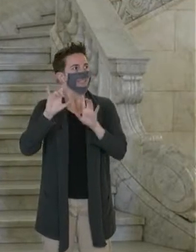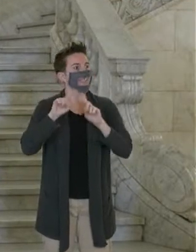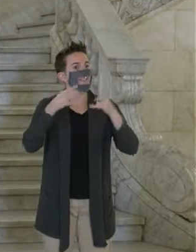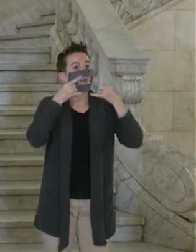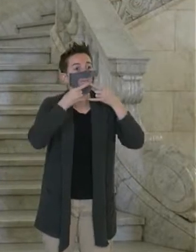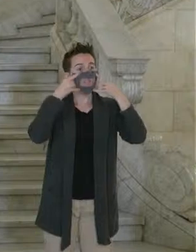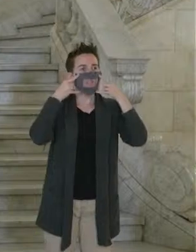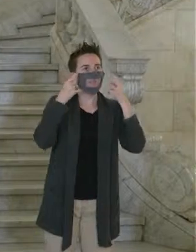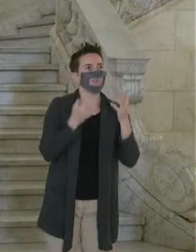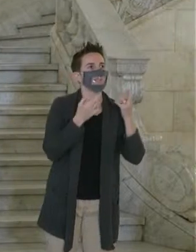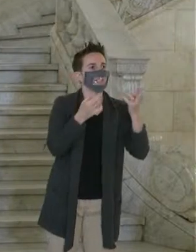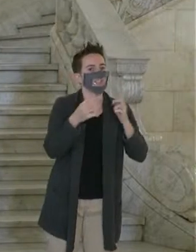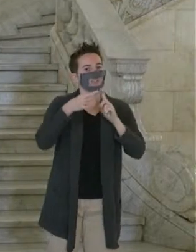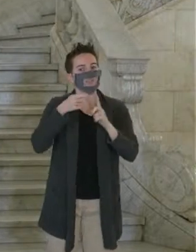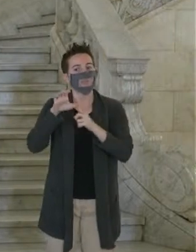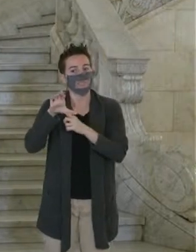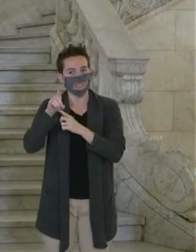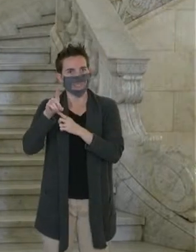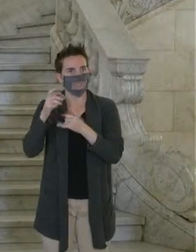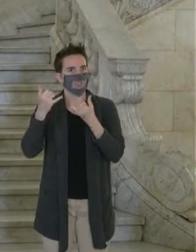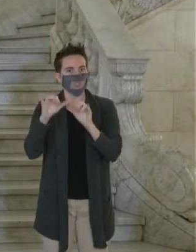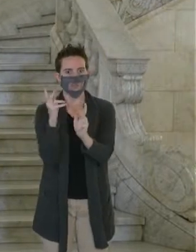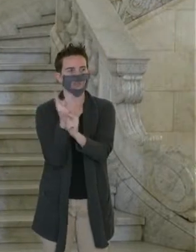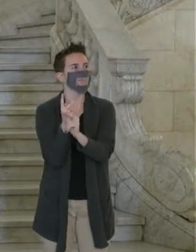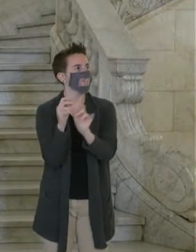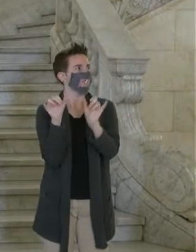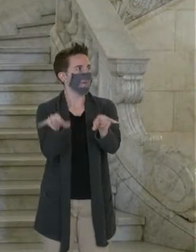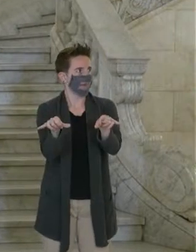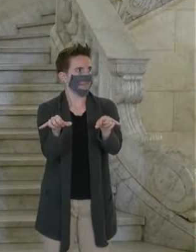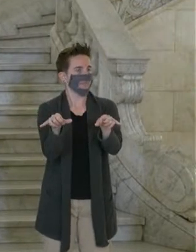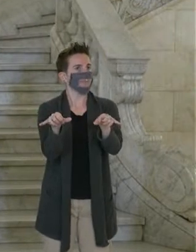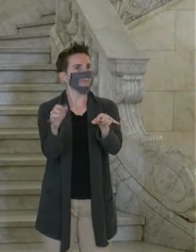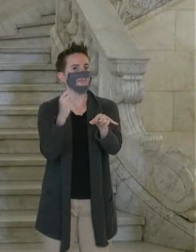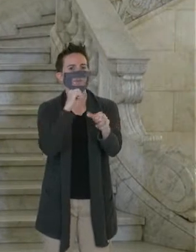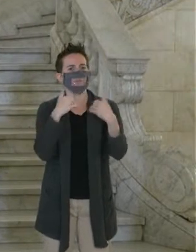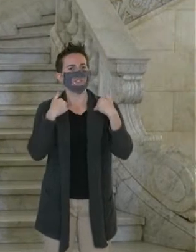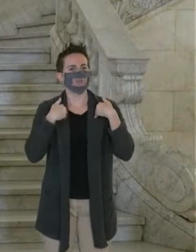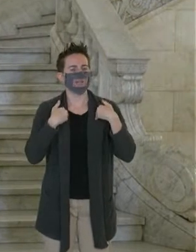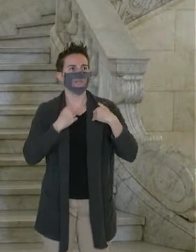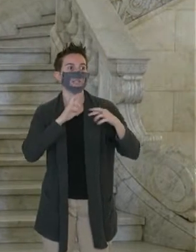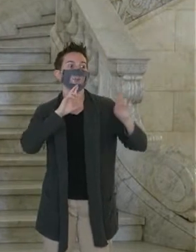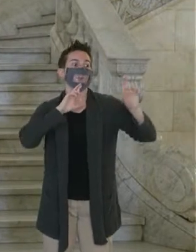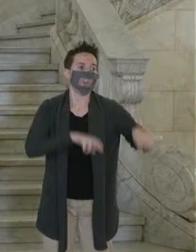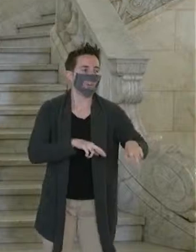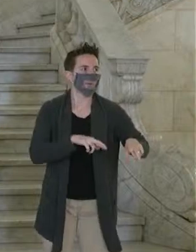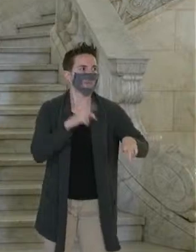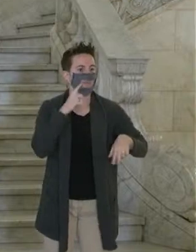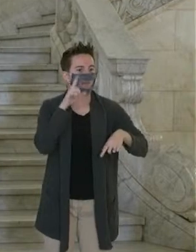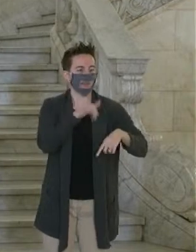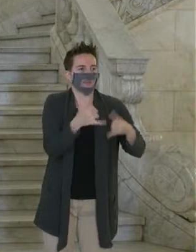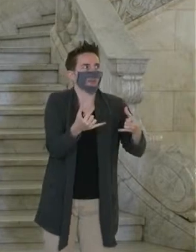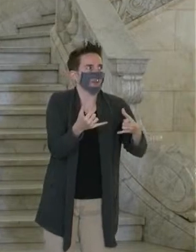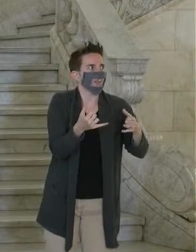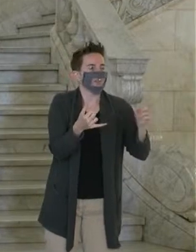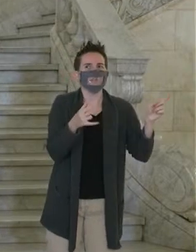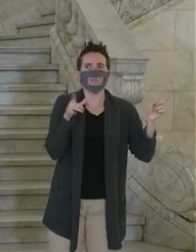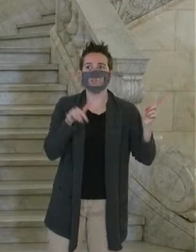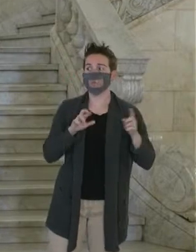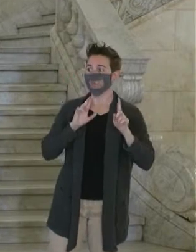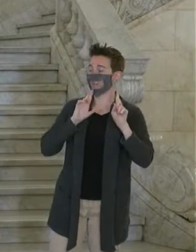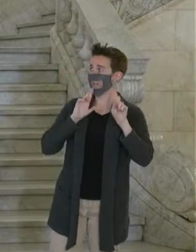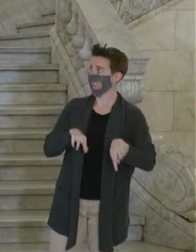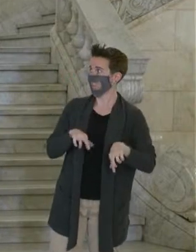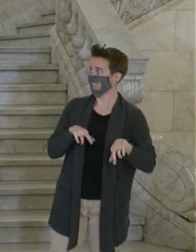as issued by CDC are all in effect. But we don't have a health mandate for that at this point.